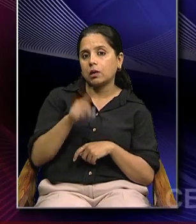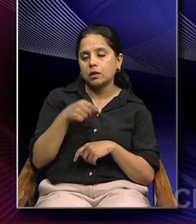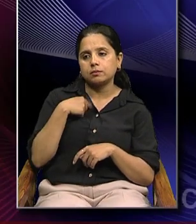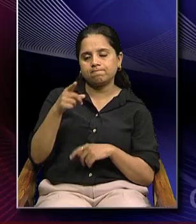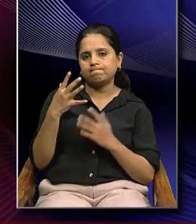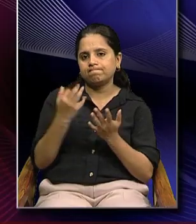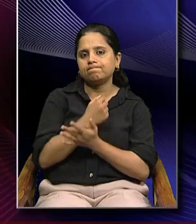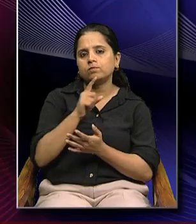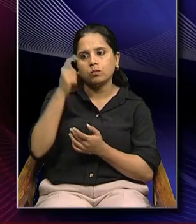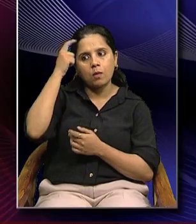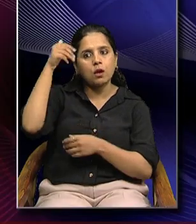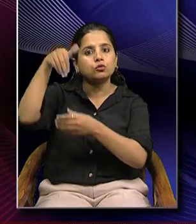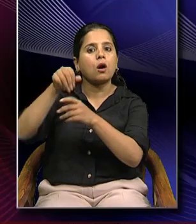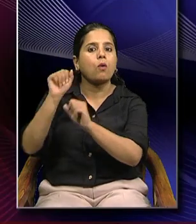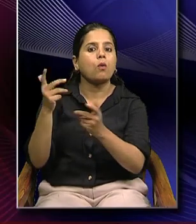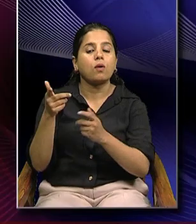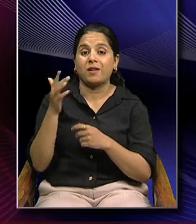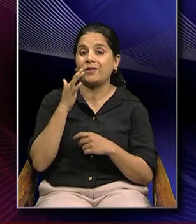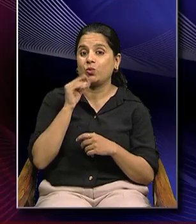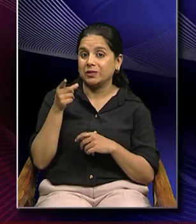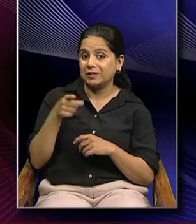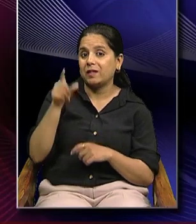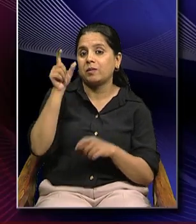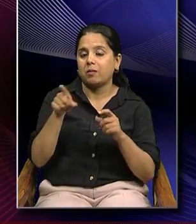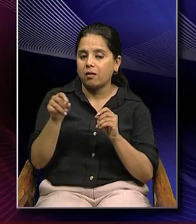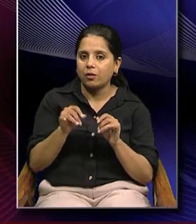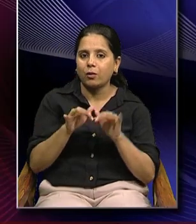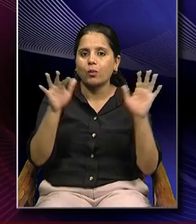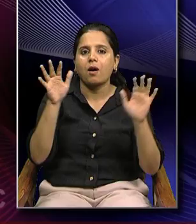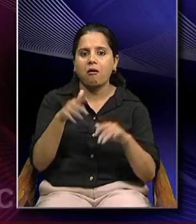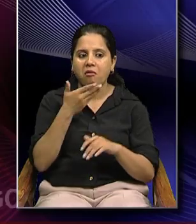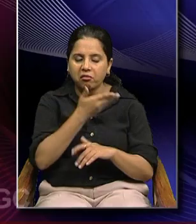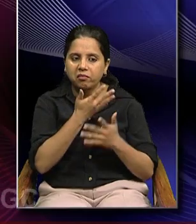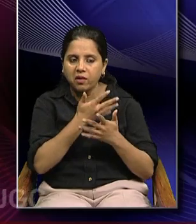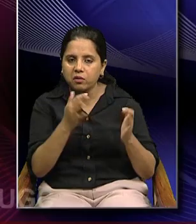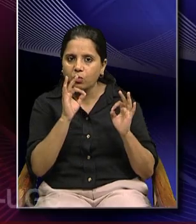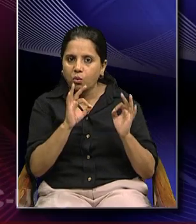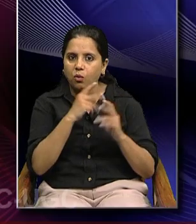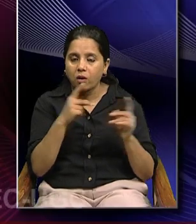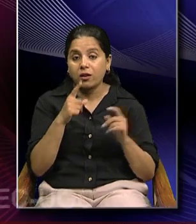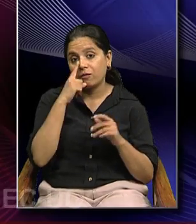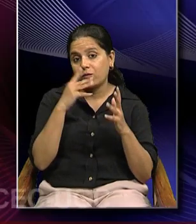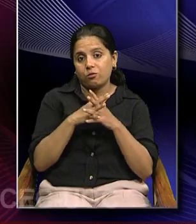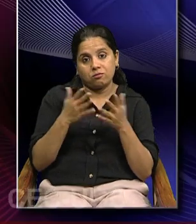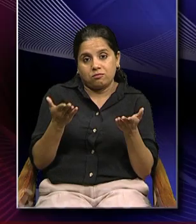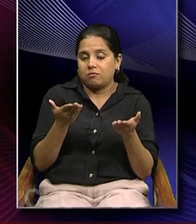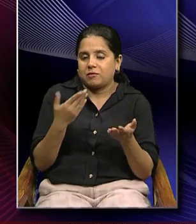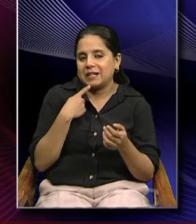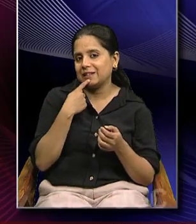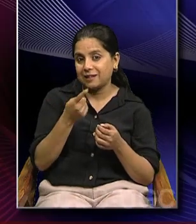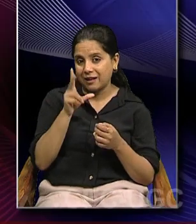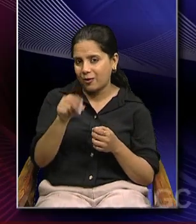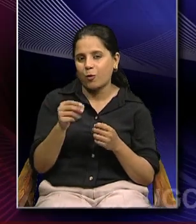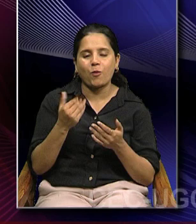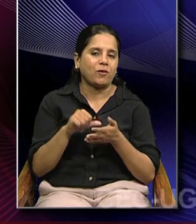occupy the mind share, because they are the one who are going to spread the word about the product. And women, of course, we can't deny